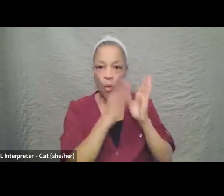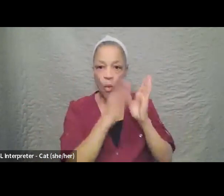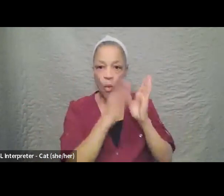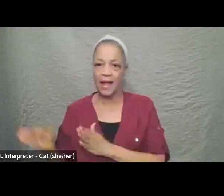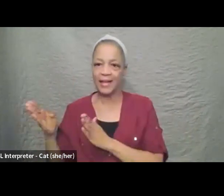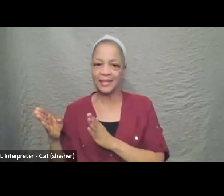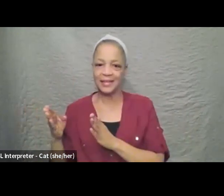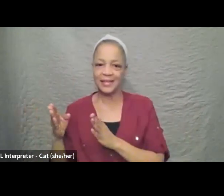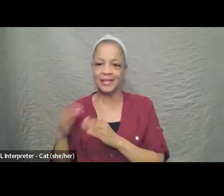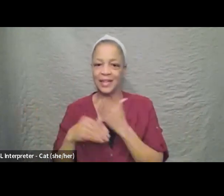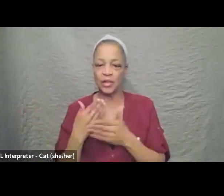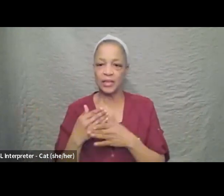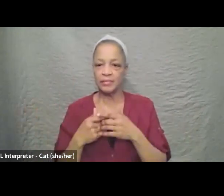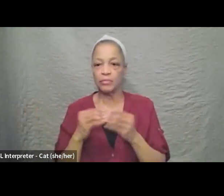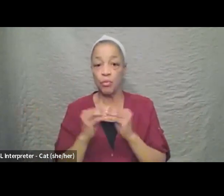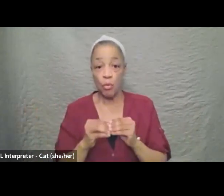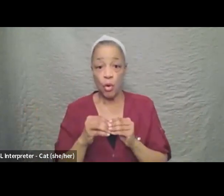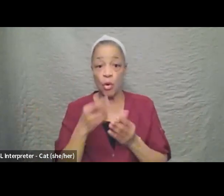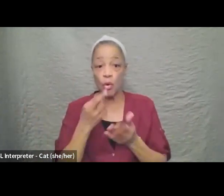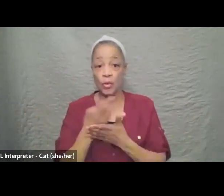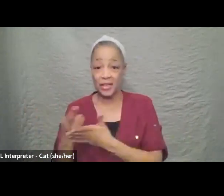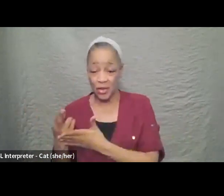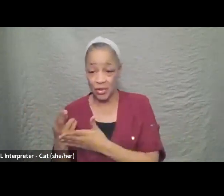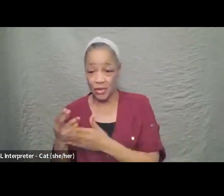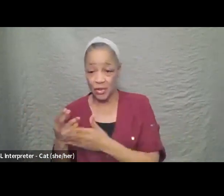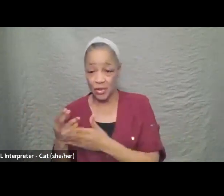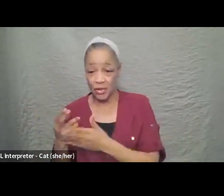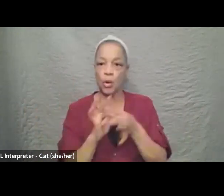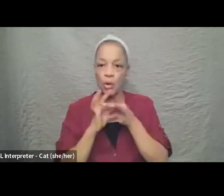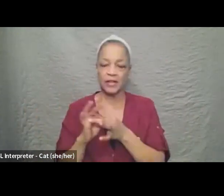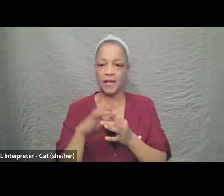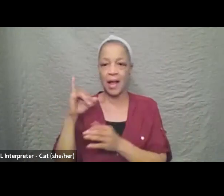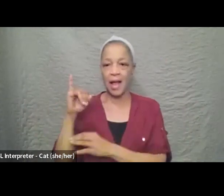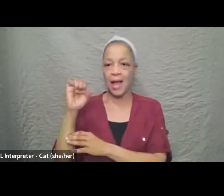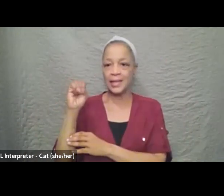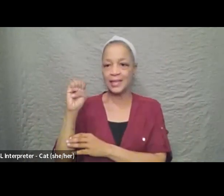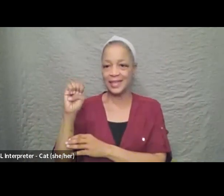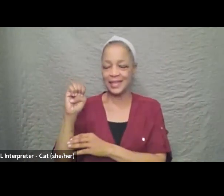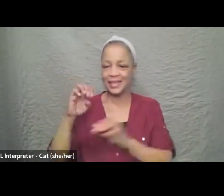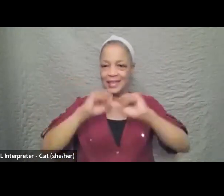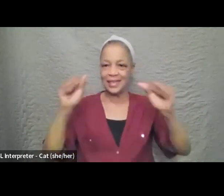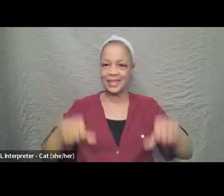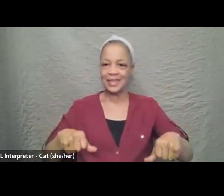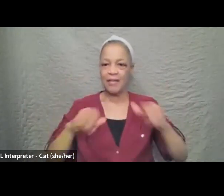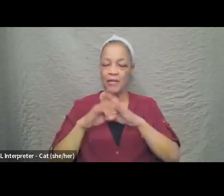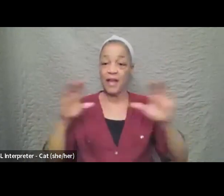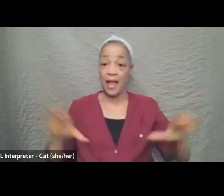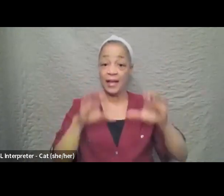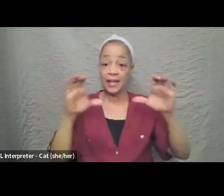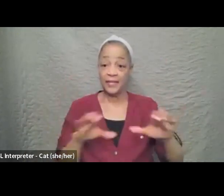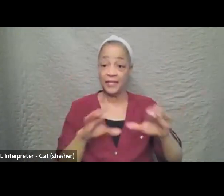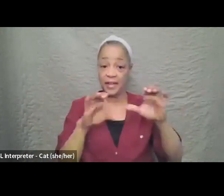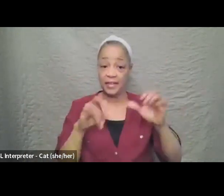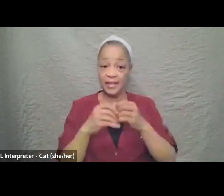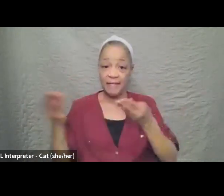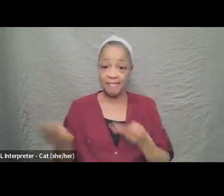generates greater resources and a more cohesive ISE ecosystem of activities that